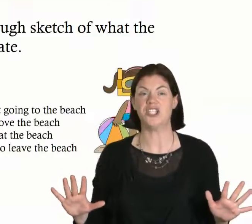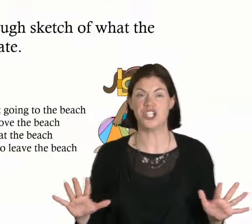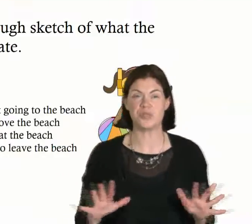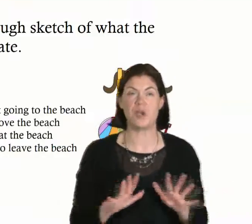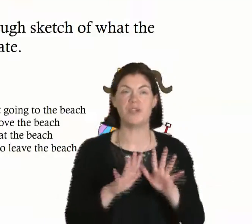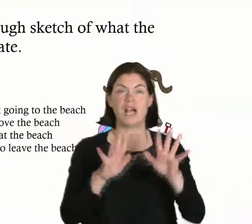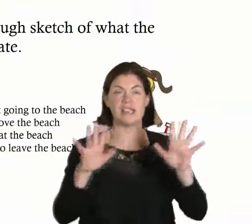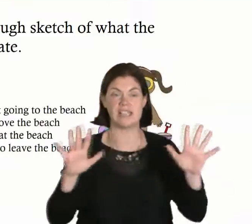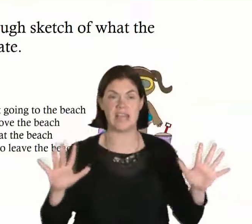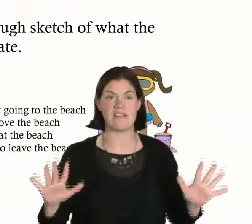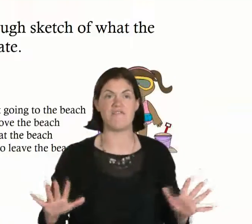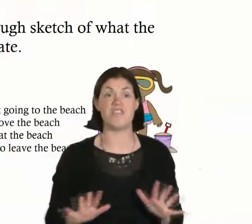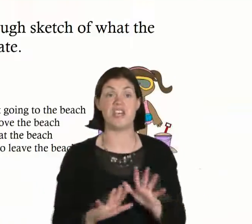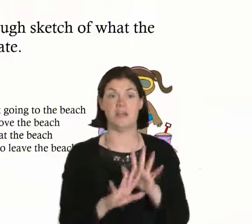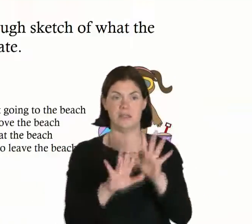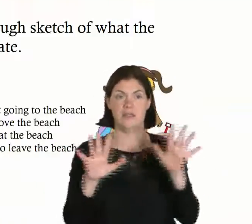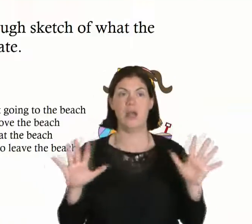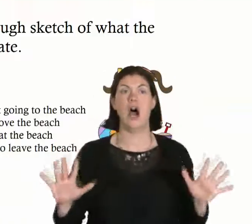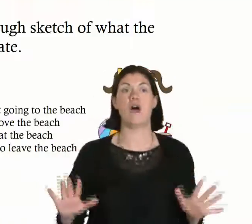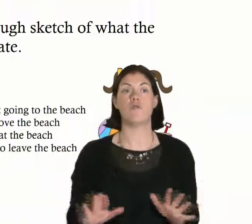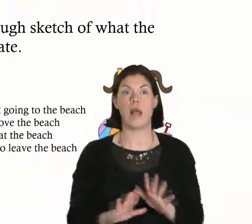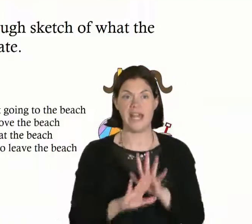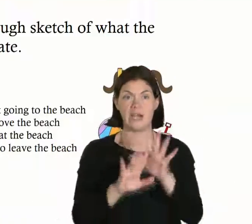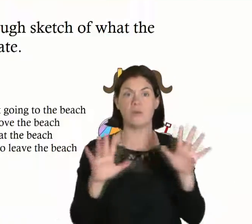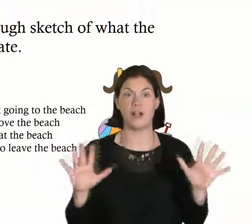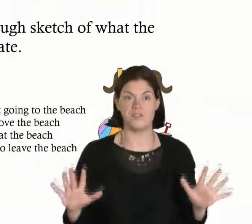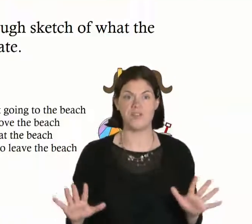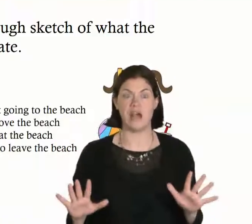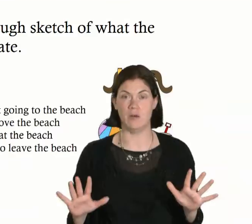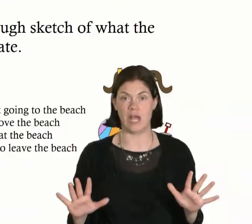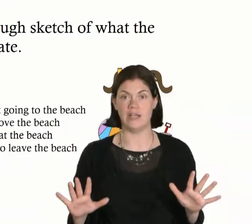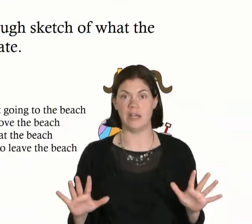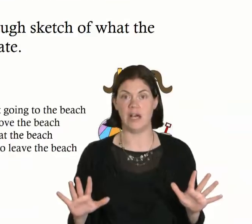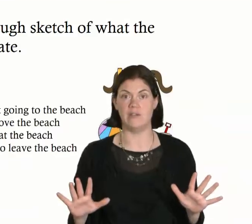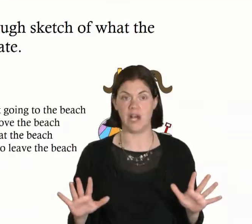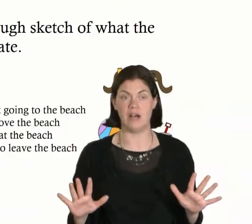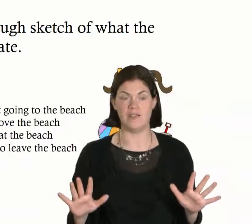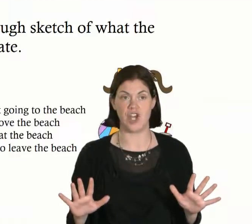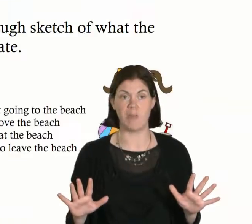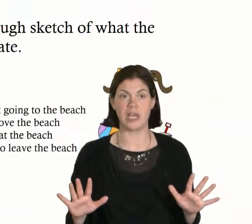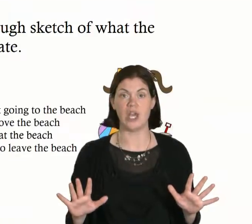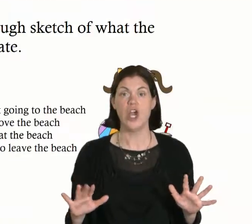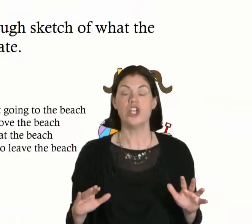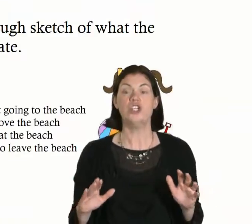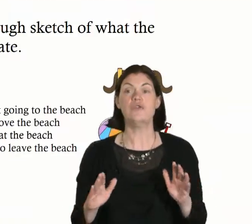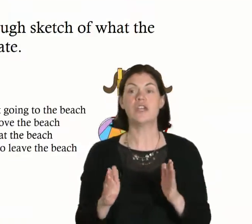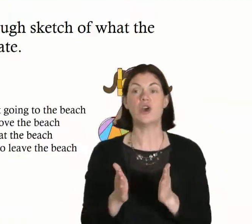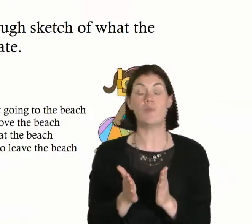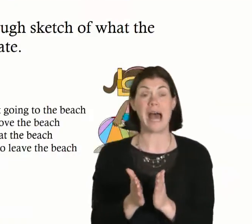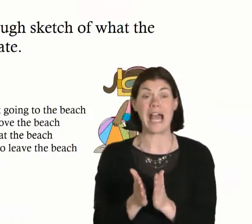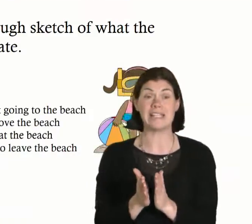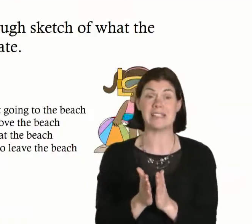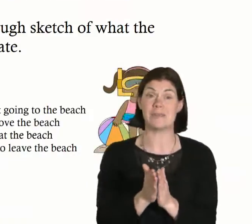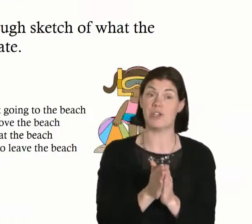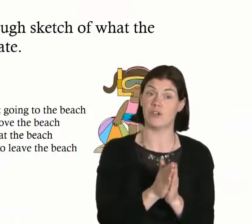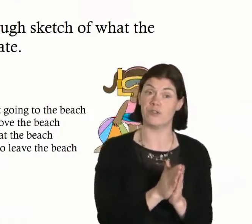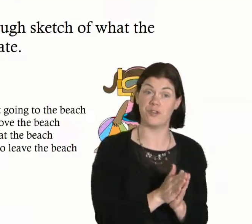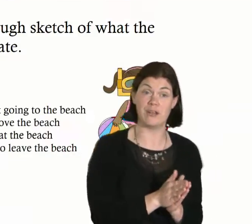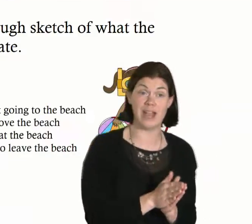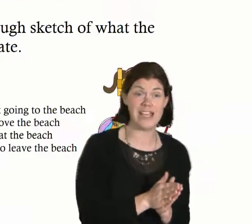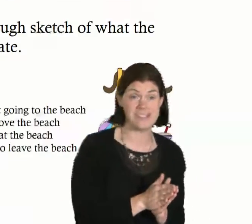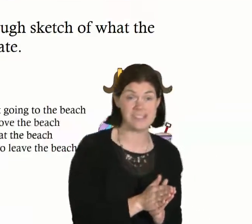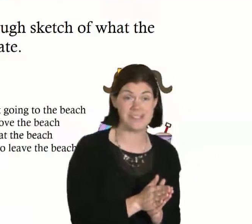I just want you guys to get the feel of writing a rough outline of a topic. You can go back to some of